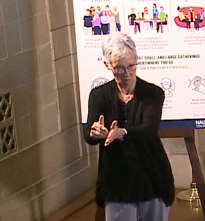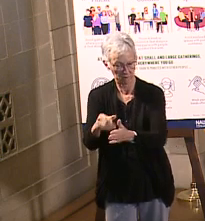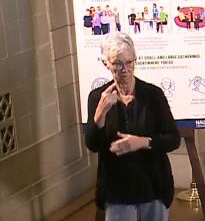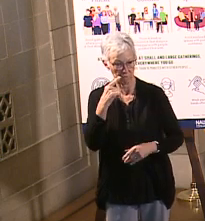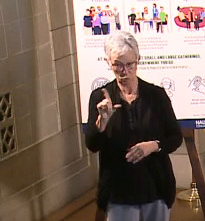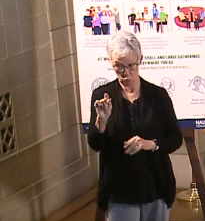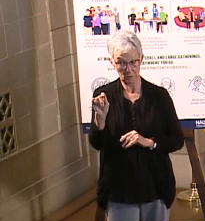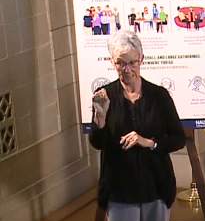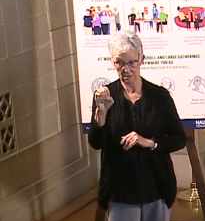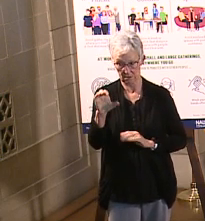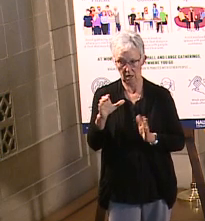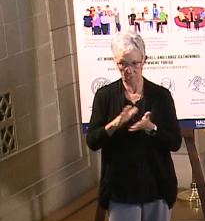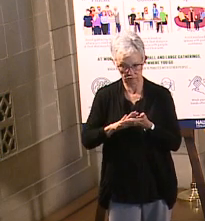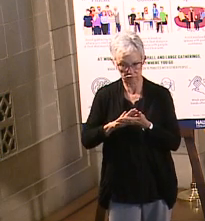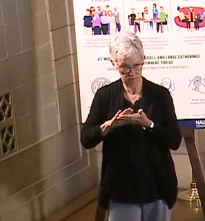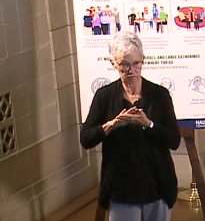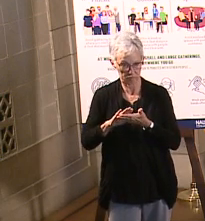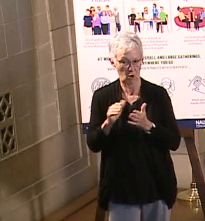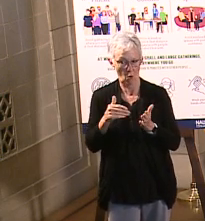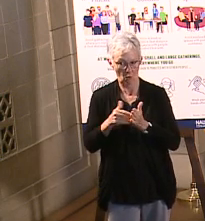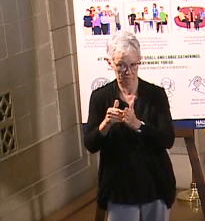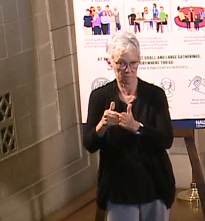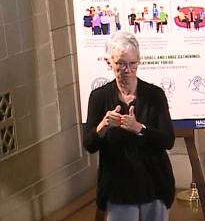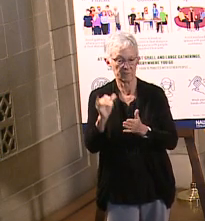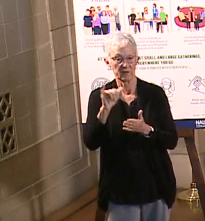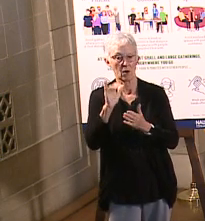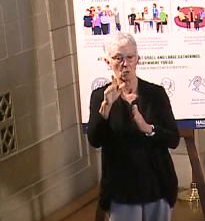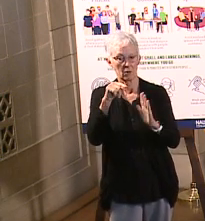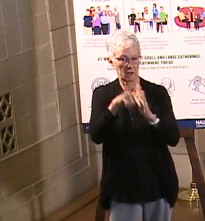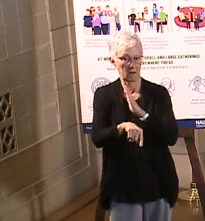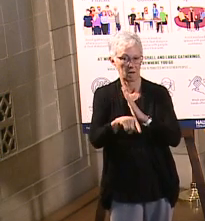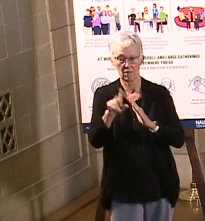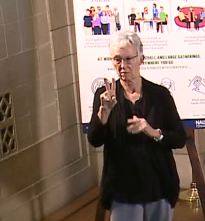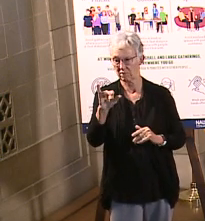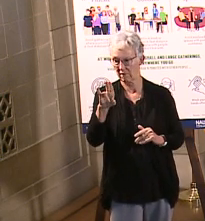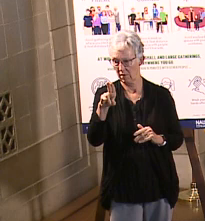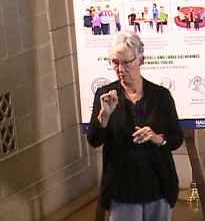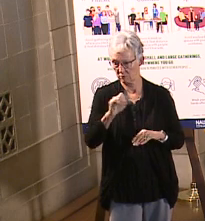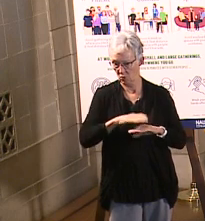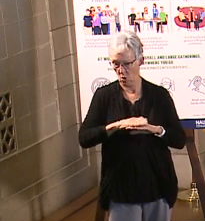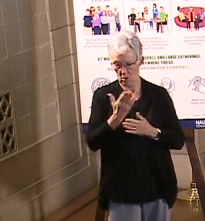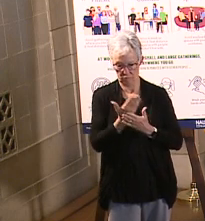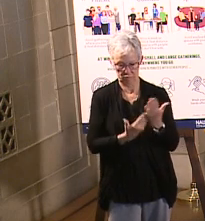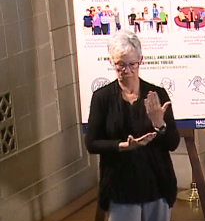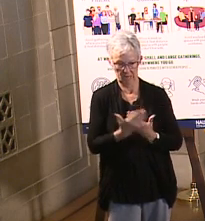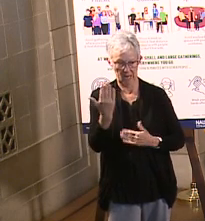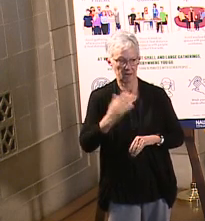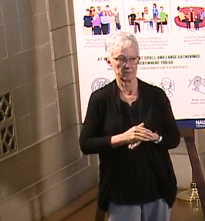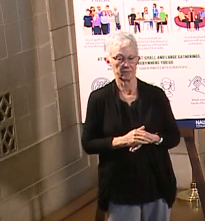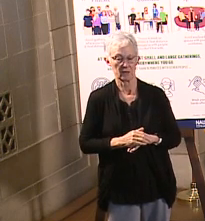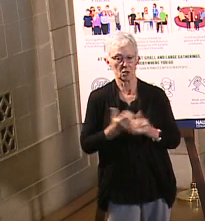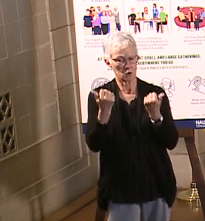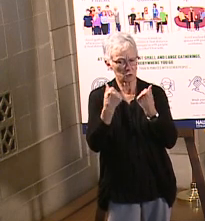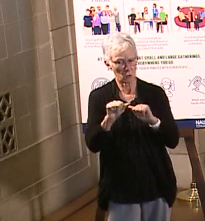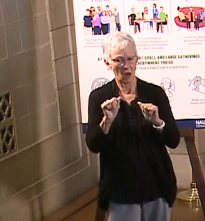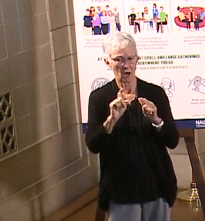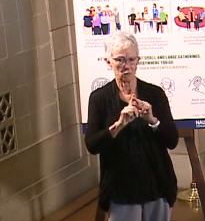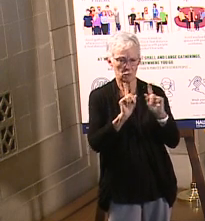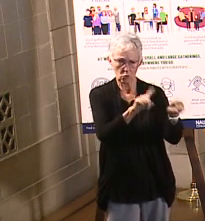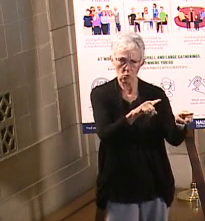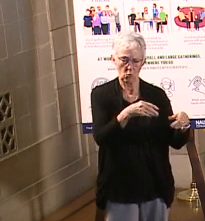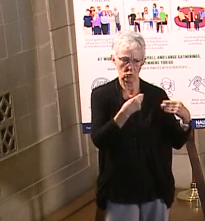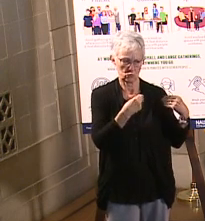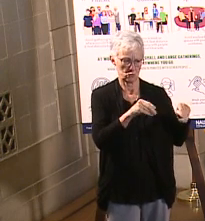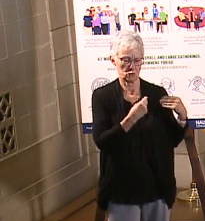20 seconds at a time. That kills the virus. That we want you to go to the store once a week by yourself. Don't take the